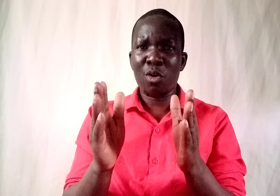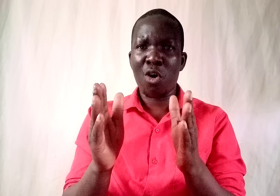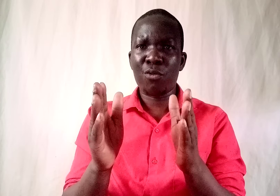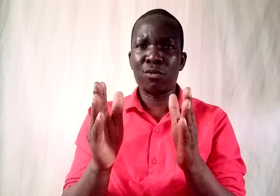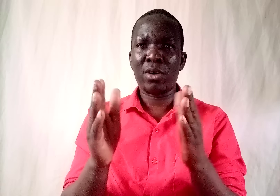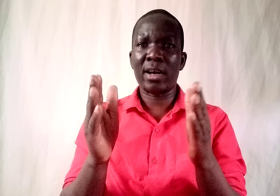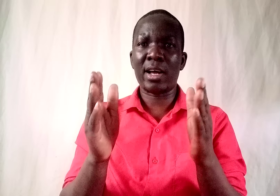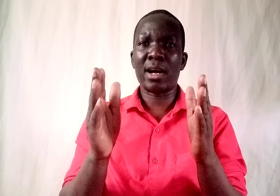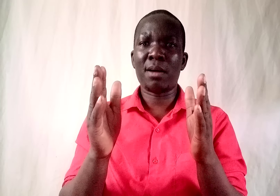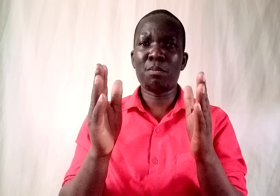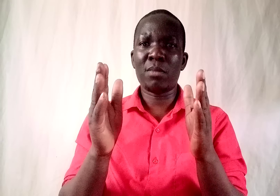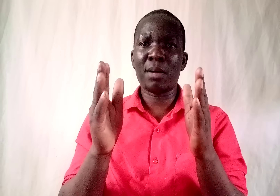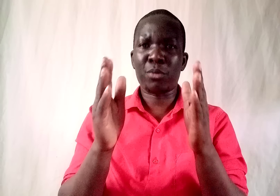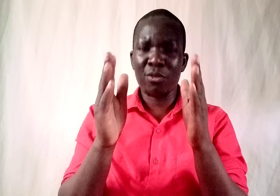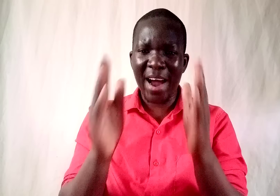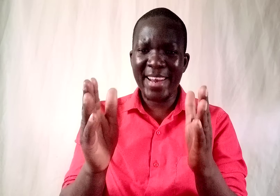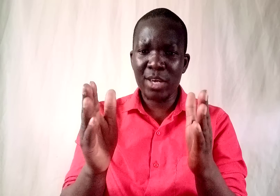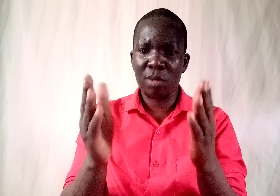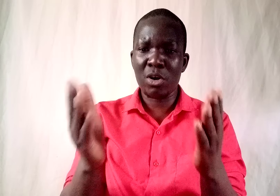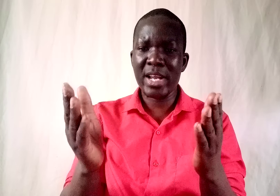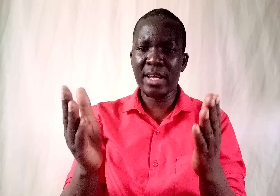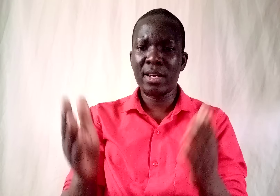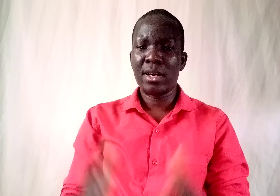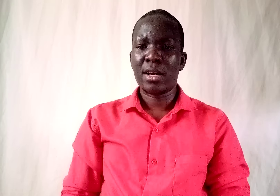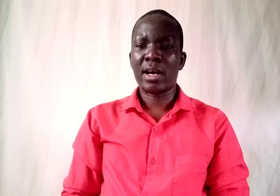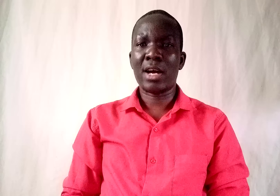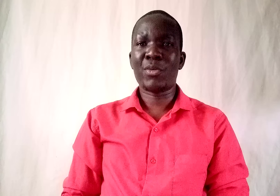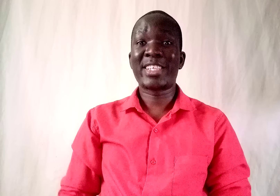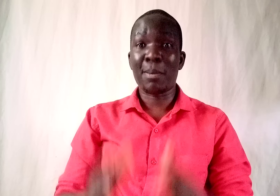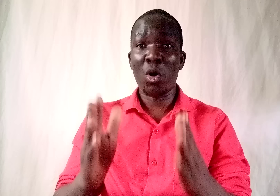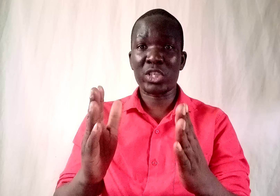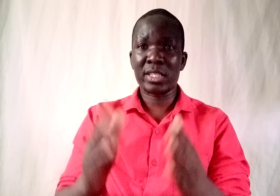of providing your body with support,